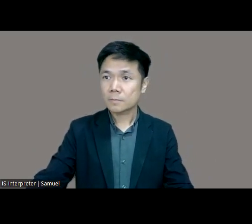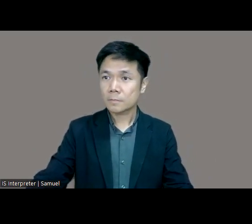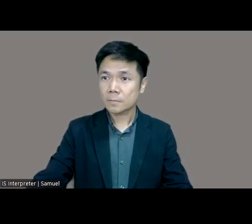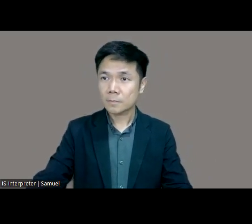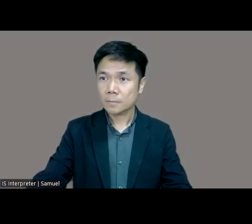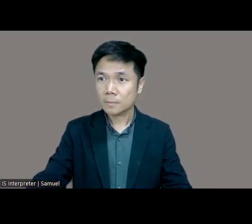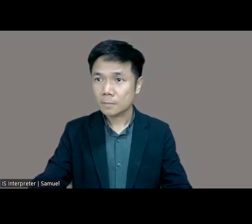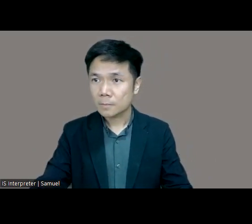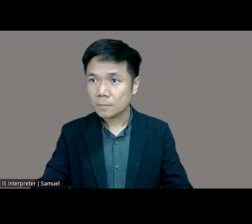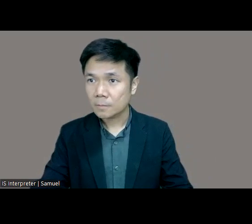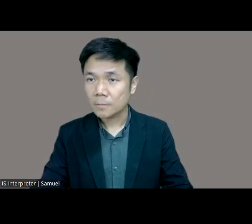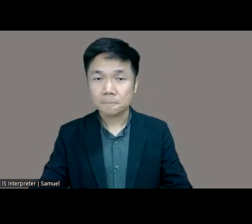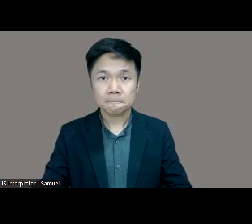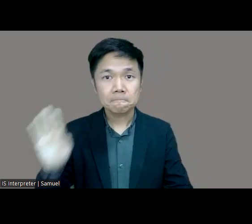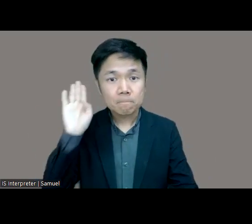Yes, yes,